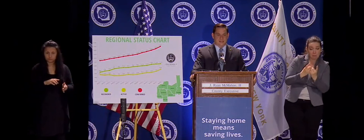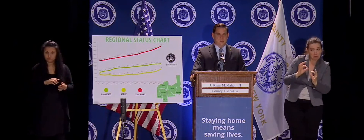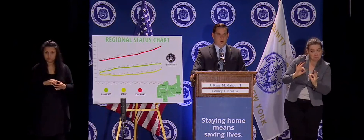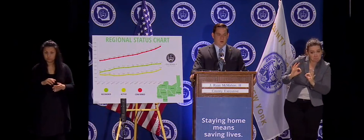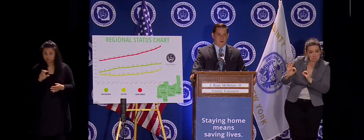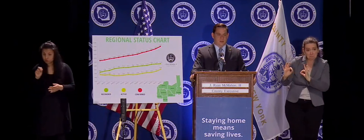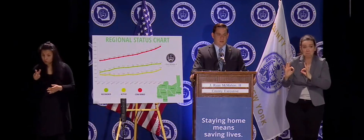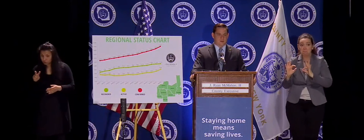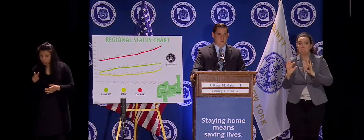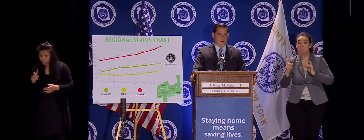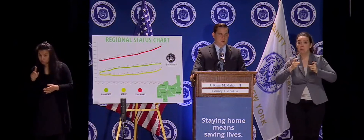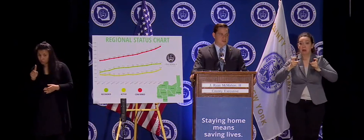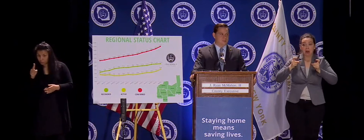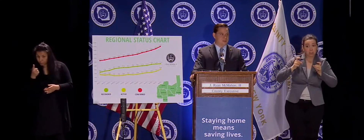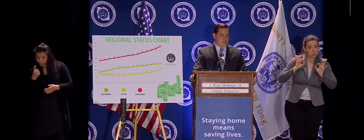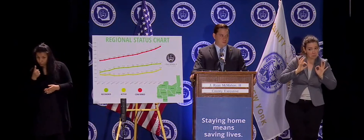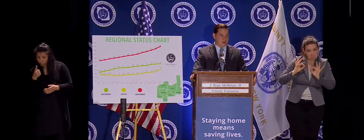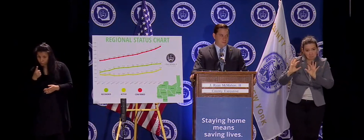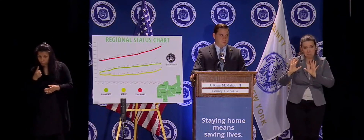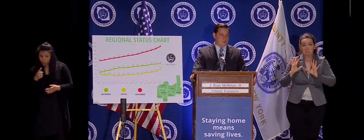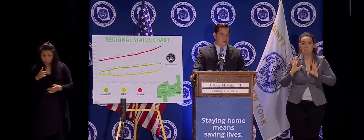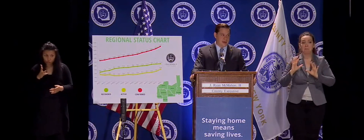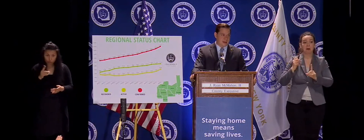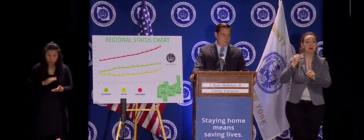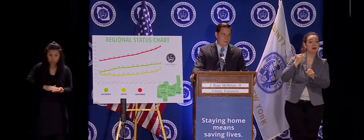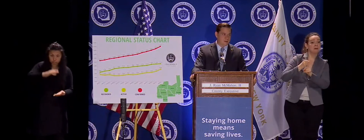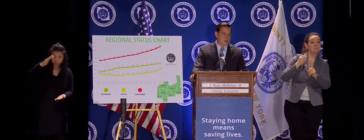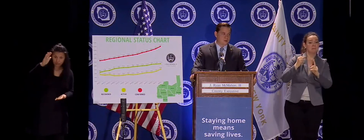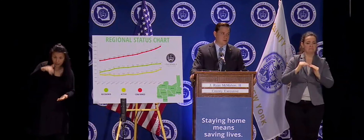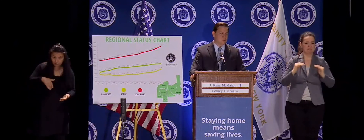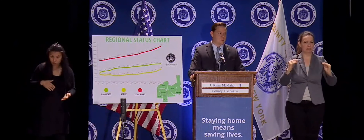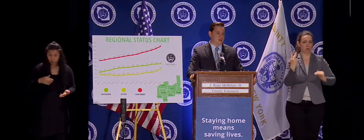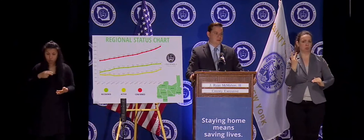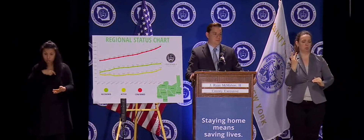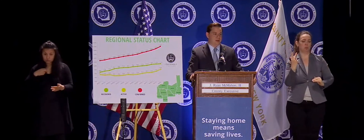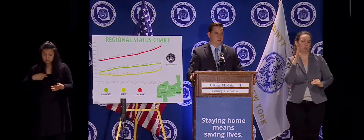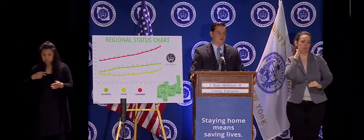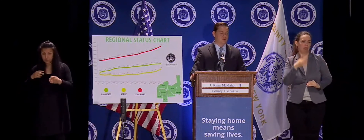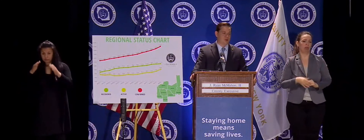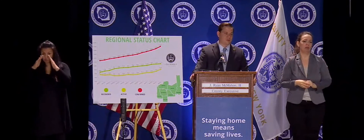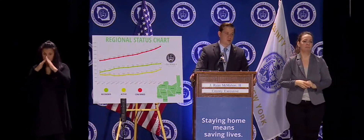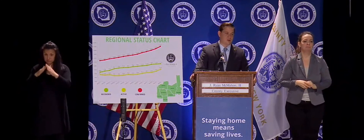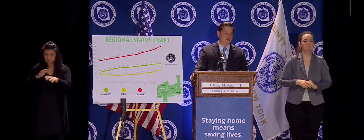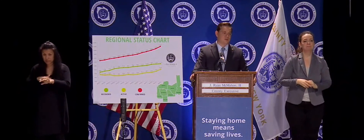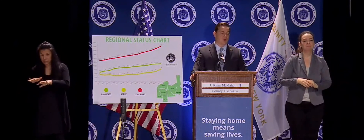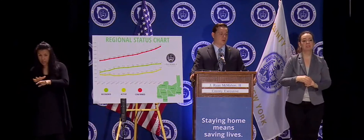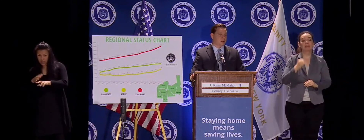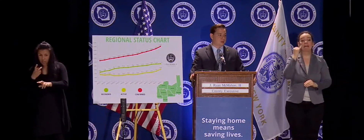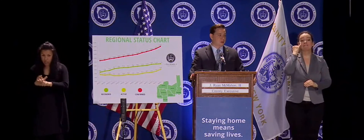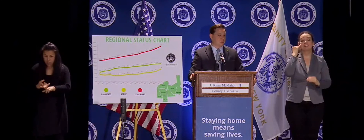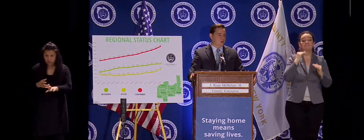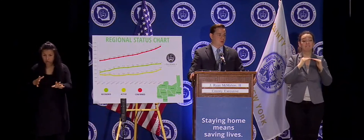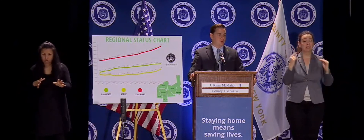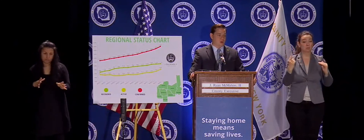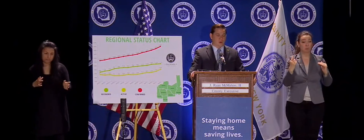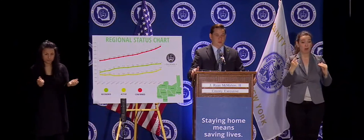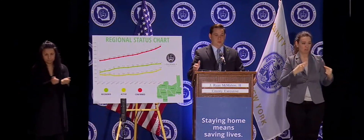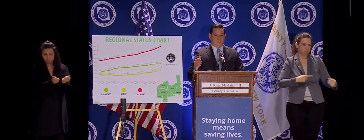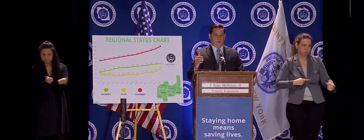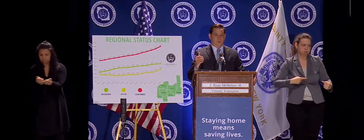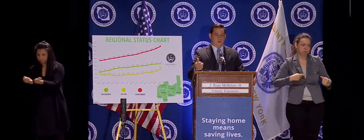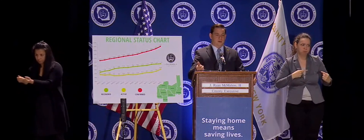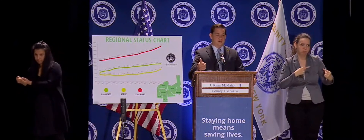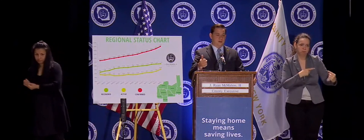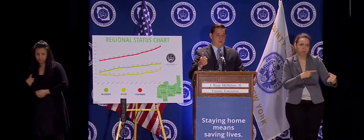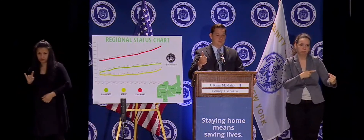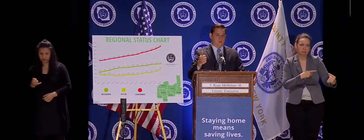if the story is something different than that, your medical infrastructure is struggling, or